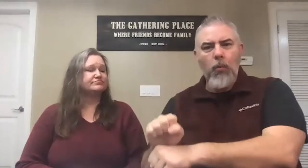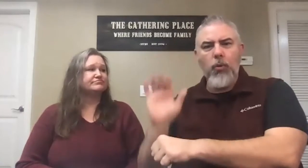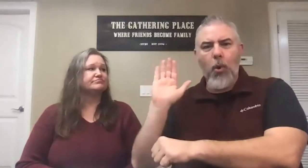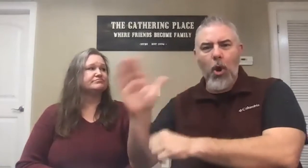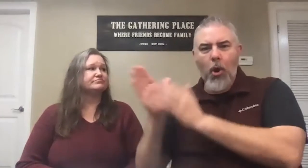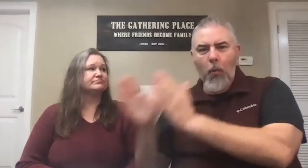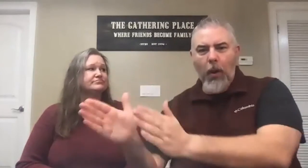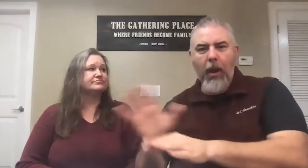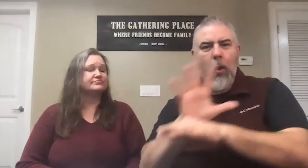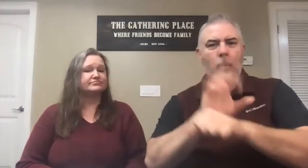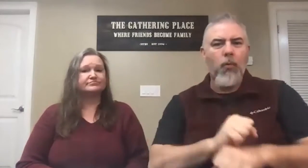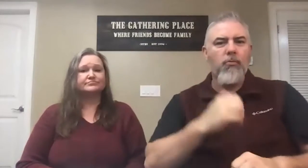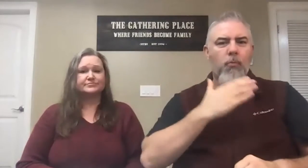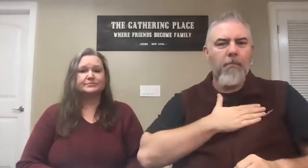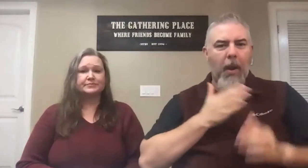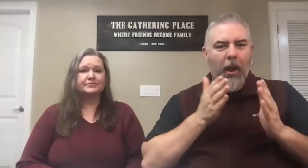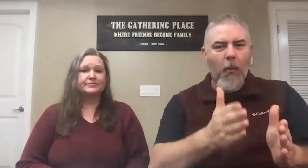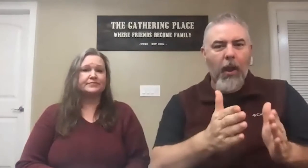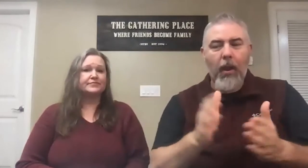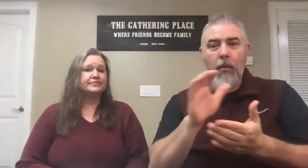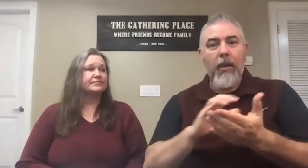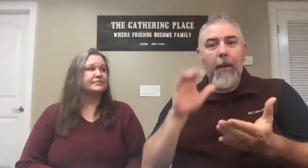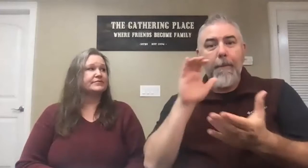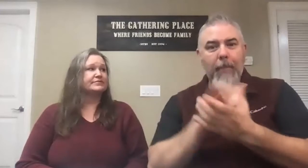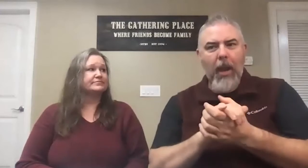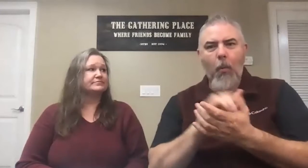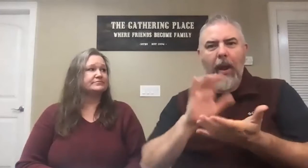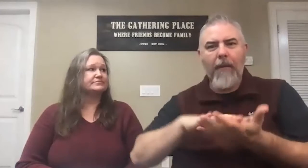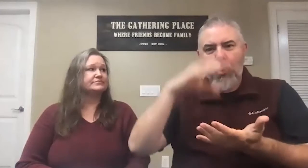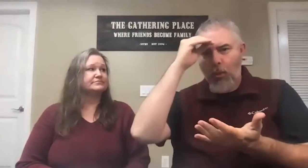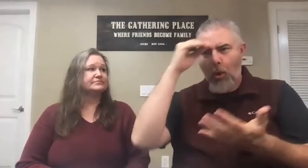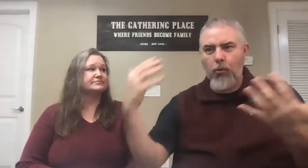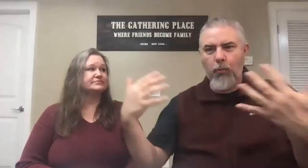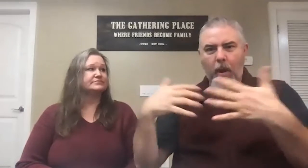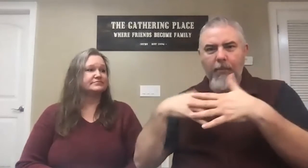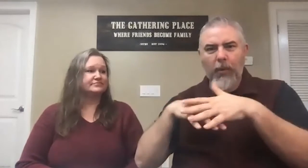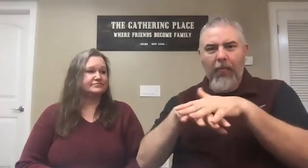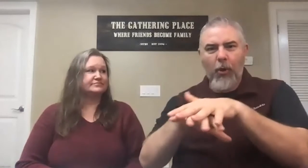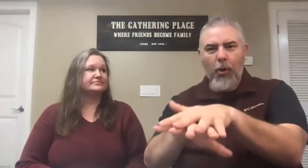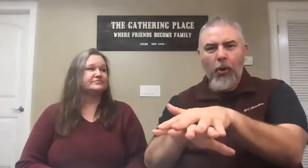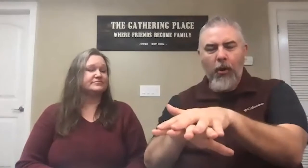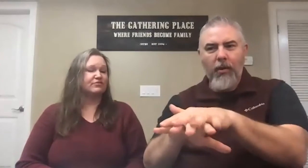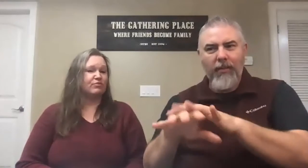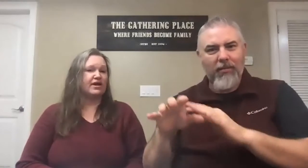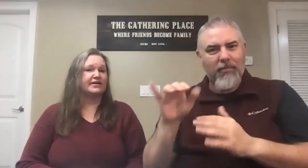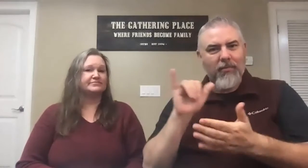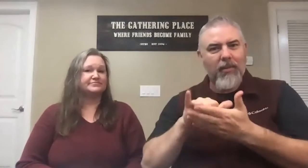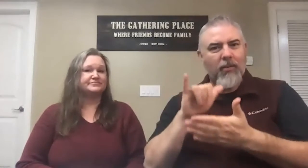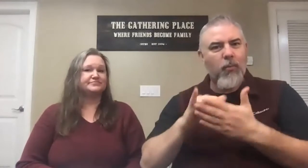single, she would do her things her way and I would do things my way. And then when we got married, we had to learn how to blend that